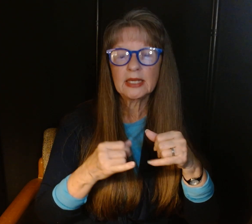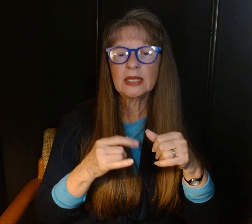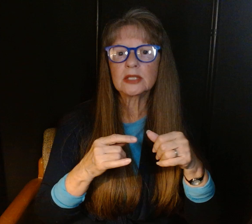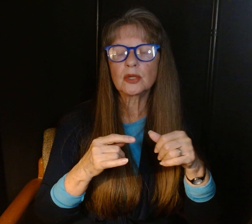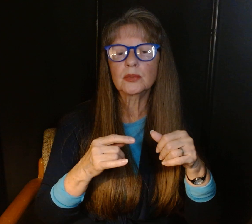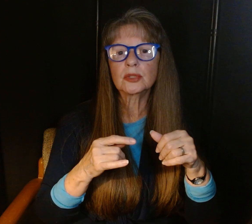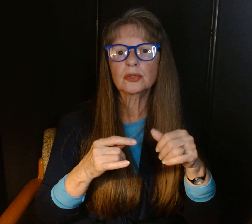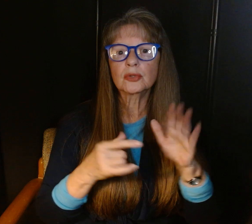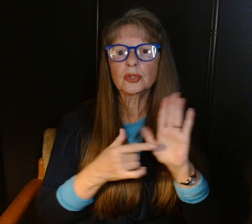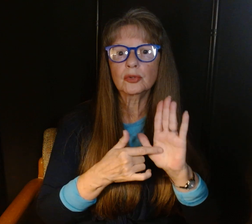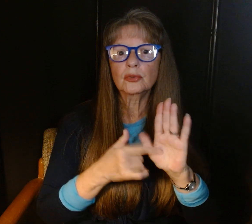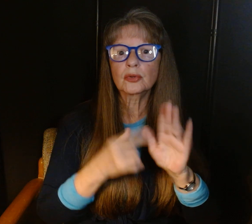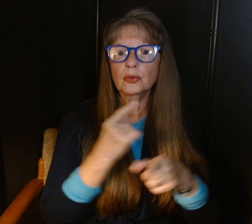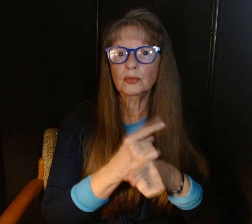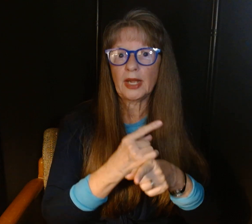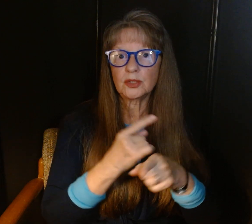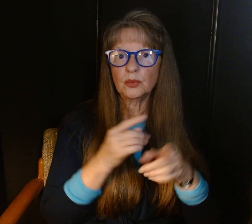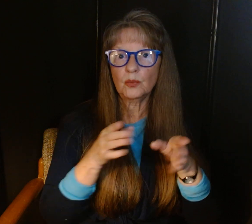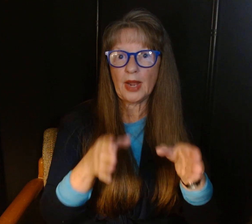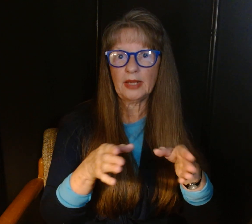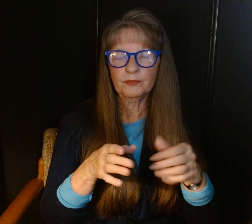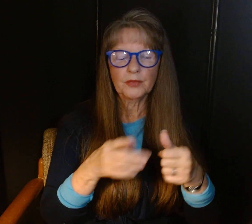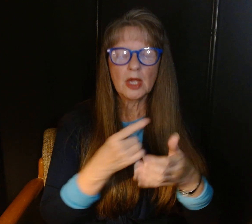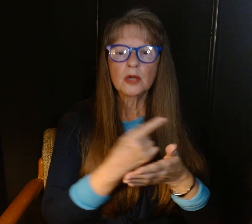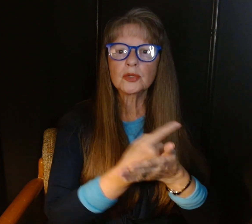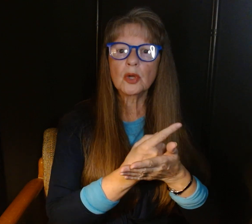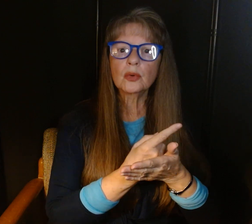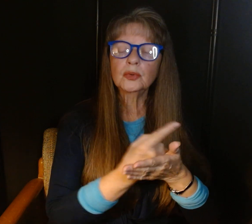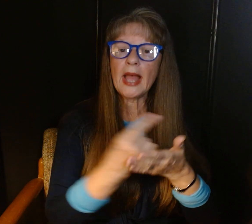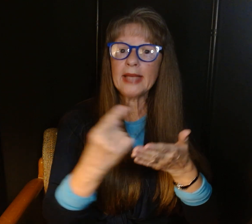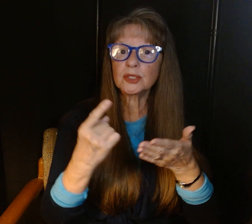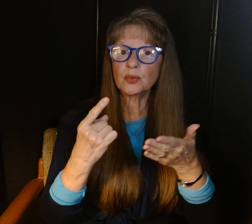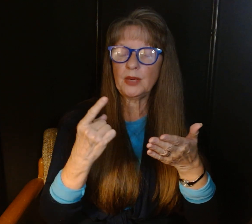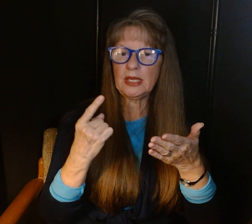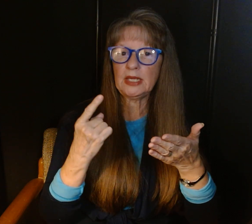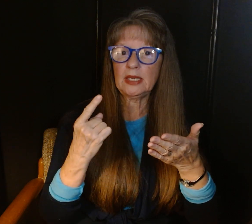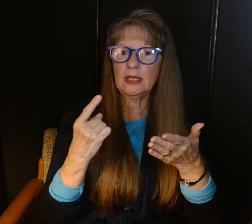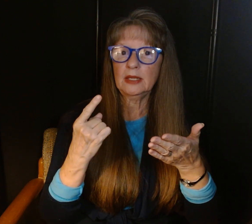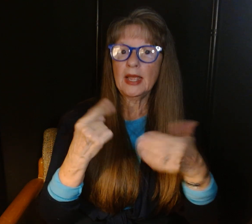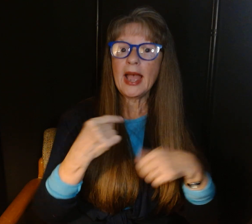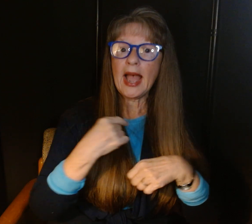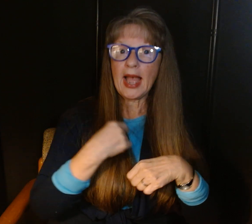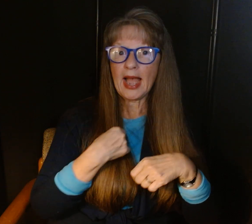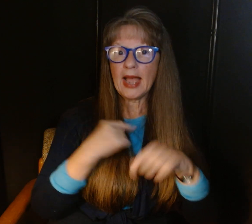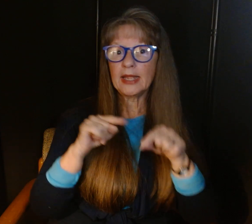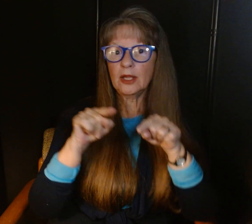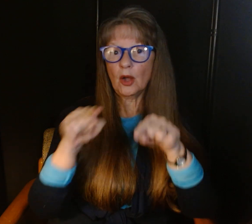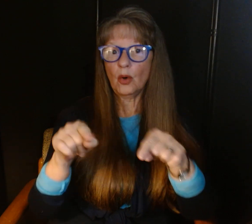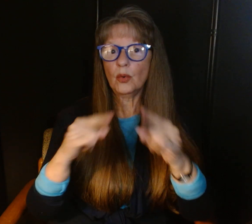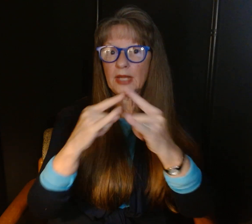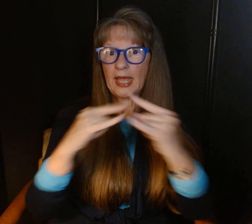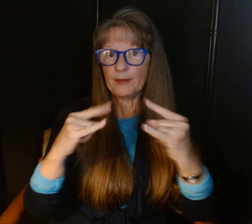is going to show you the correct way. So last week, I go